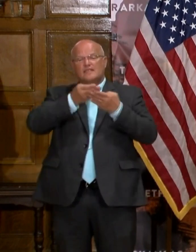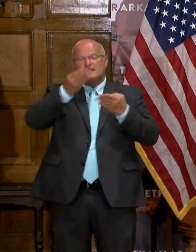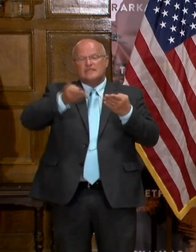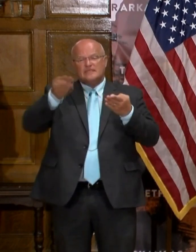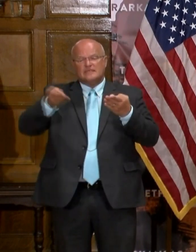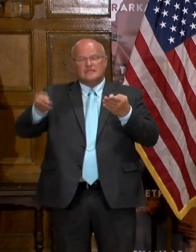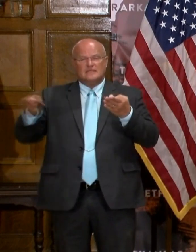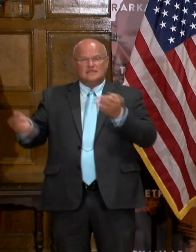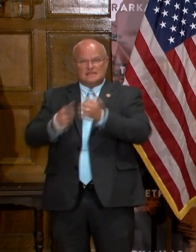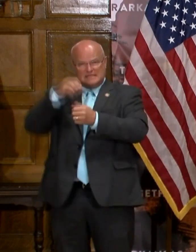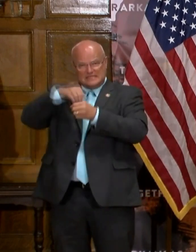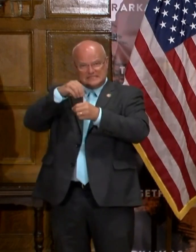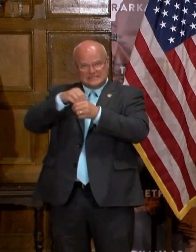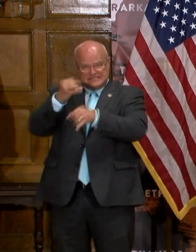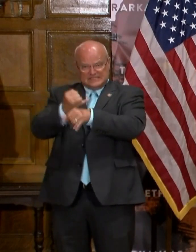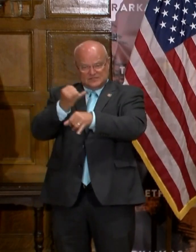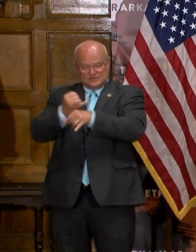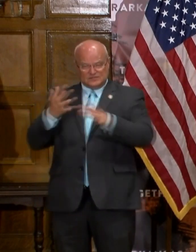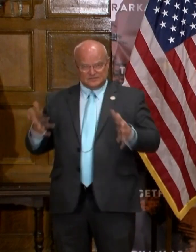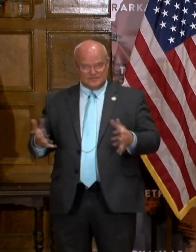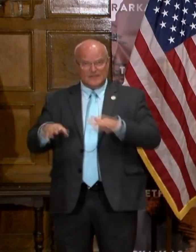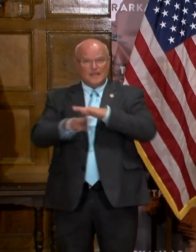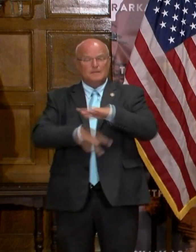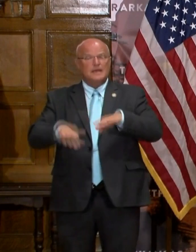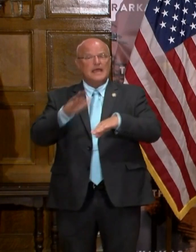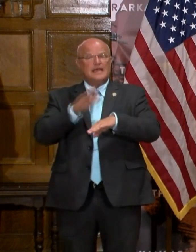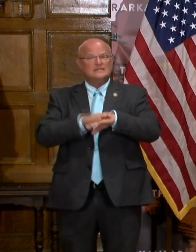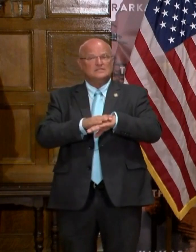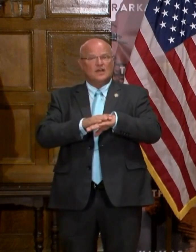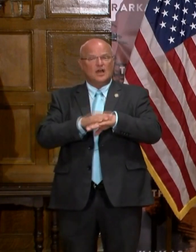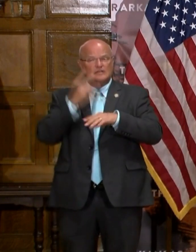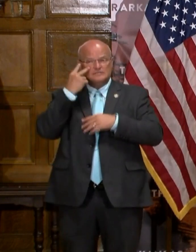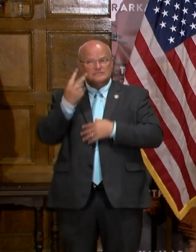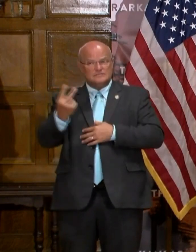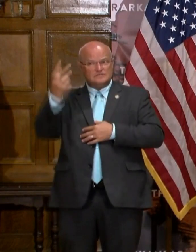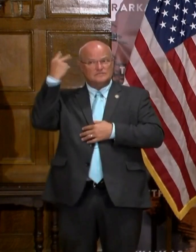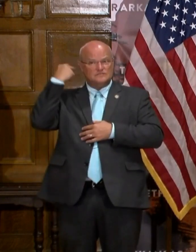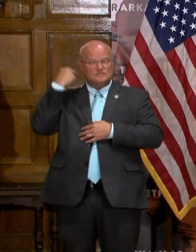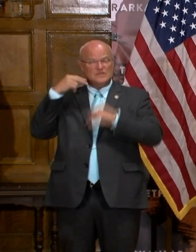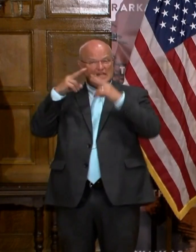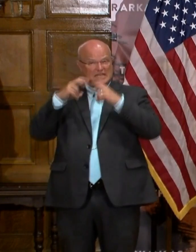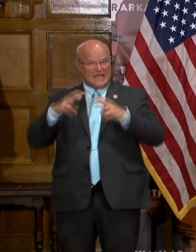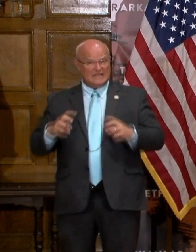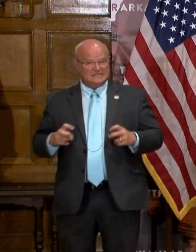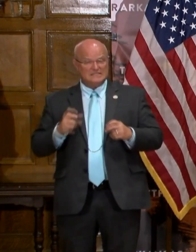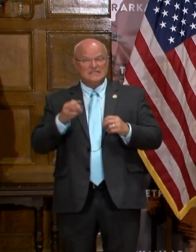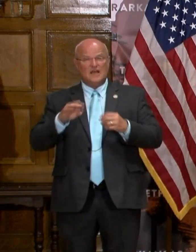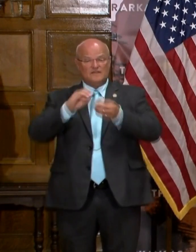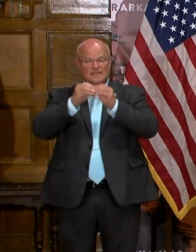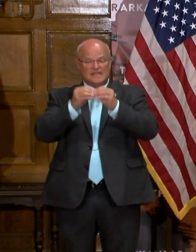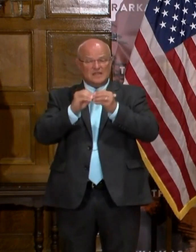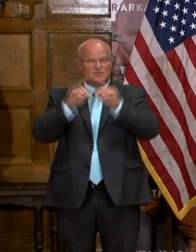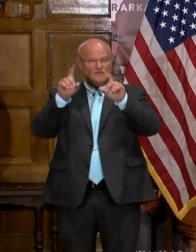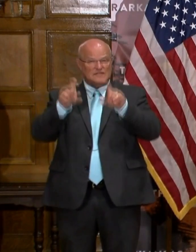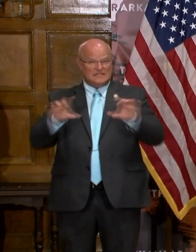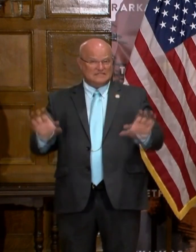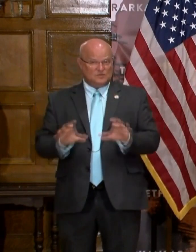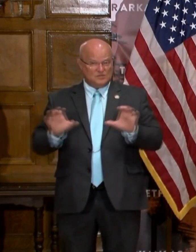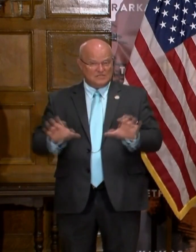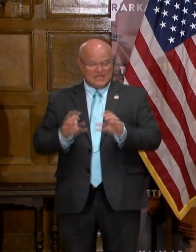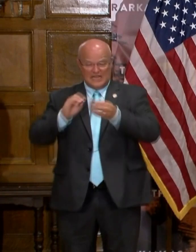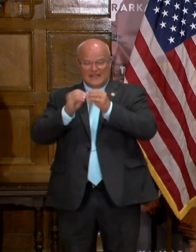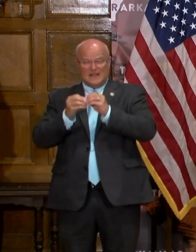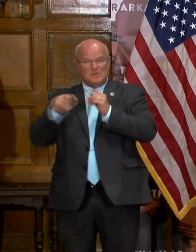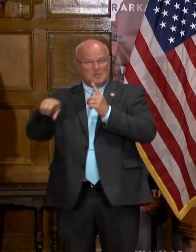of COVID within the institutions. Based on a retrospective analysis of the number of tests that were done